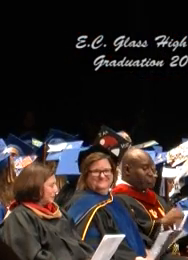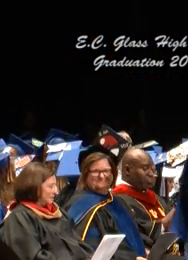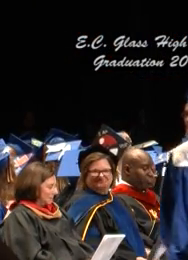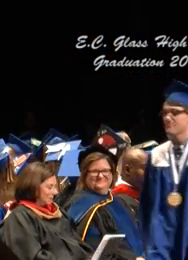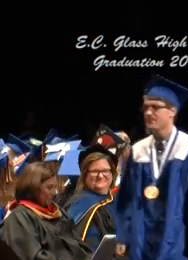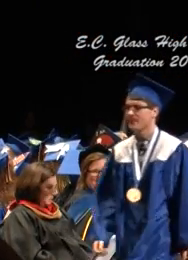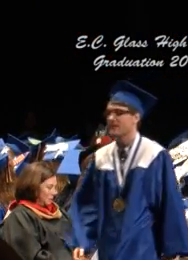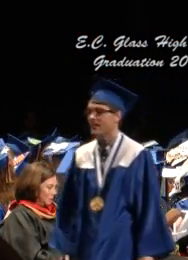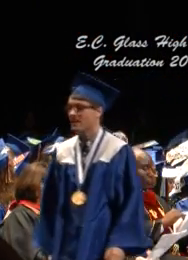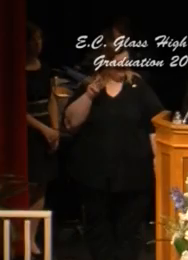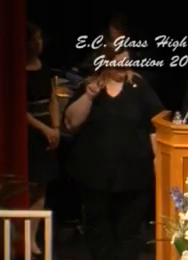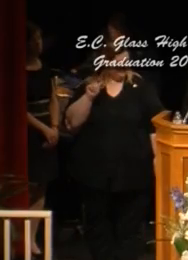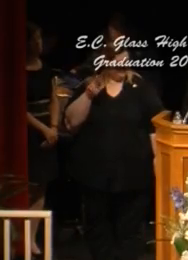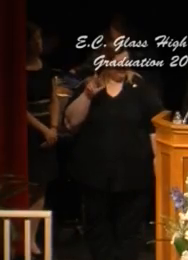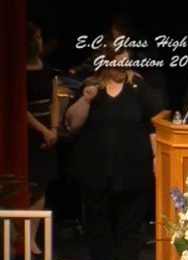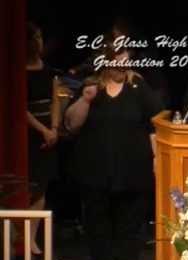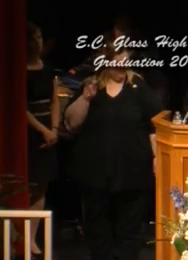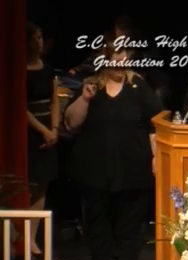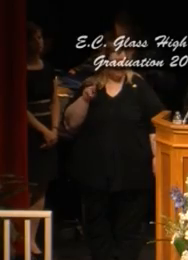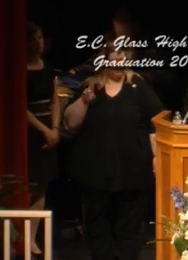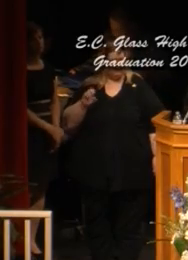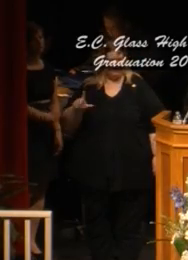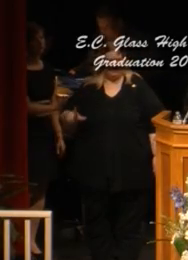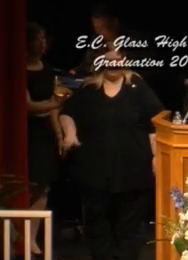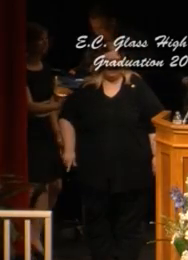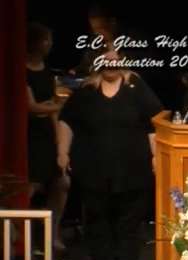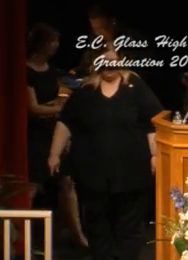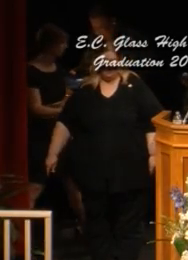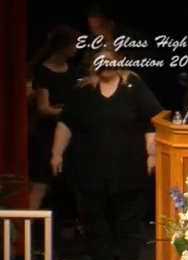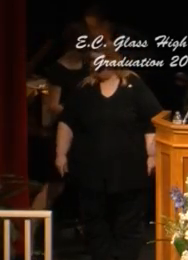Pierre Janae Cottrell.